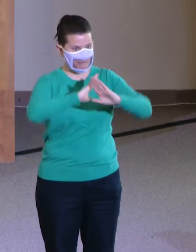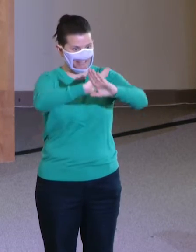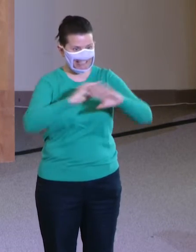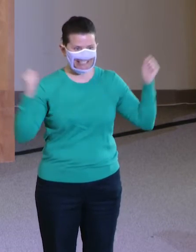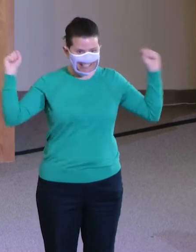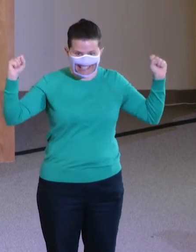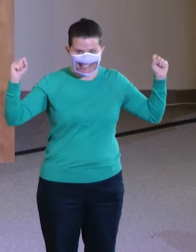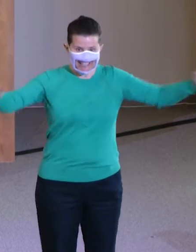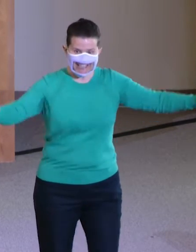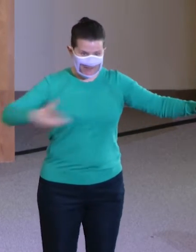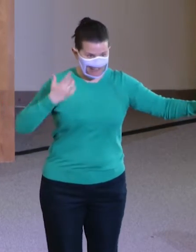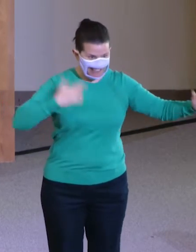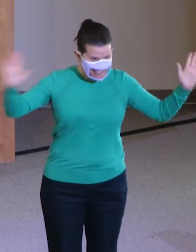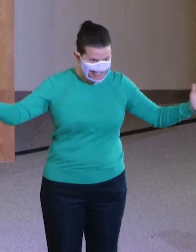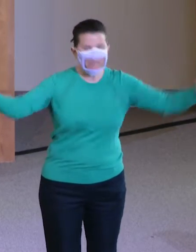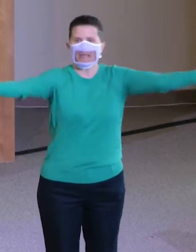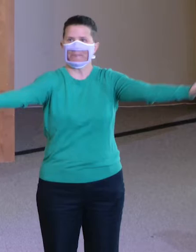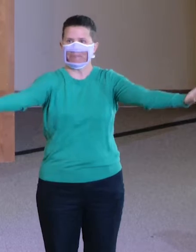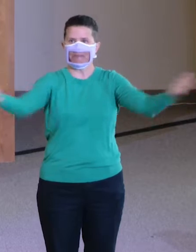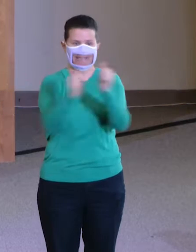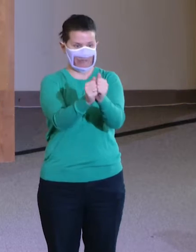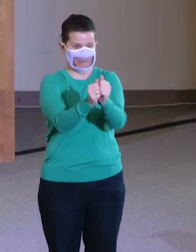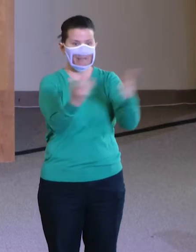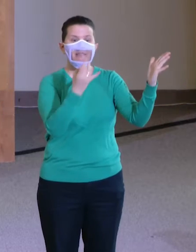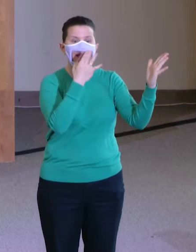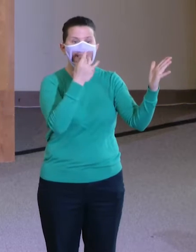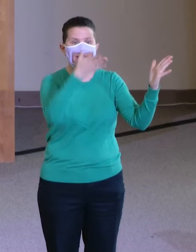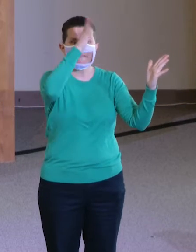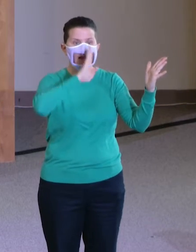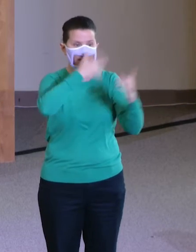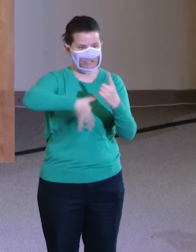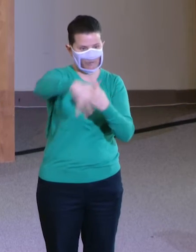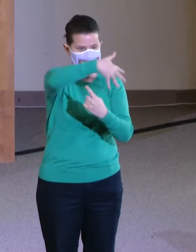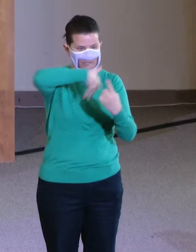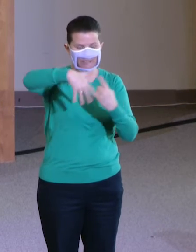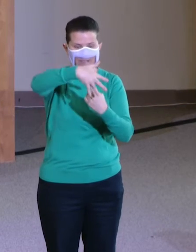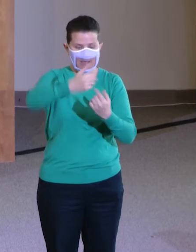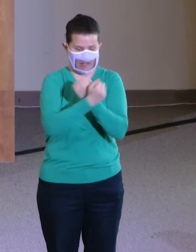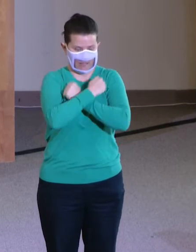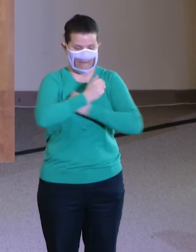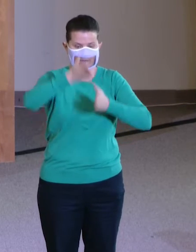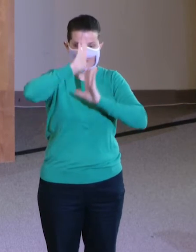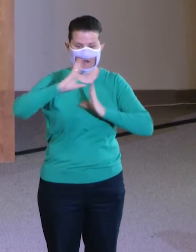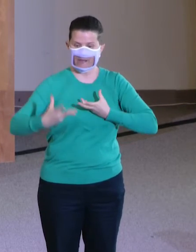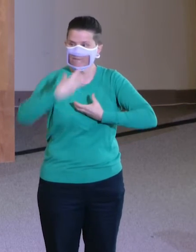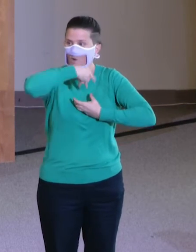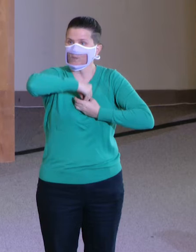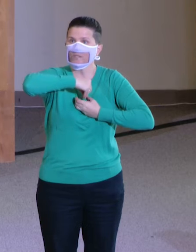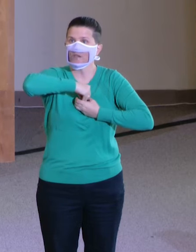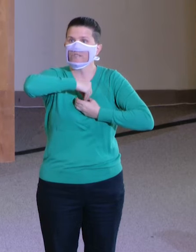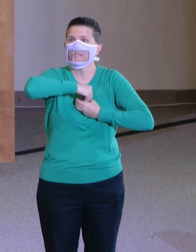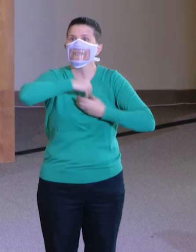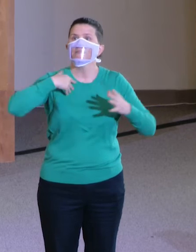Are you feeling it? All right, together. The light of God surrounds us. The love of God